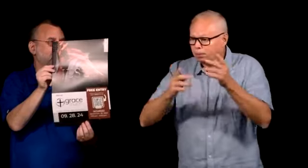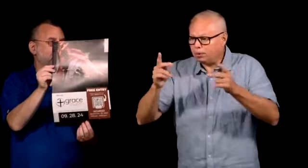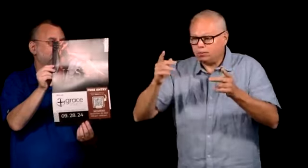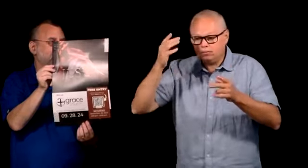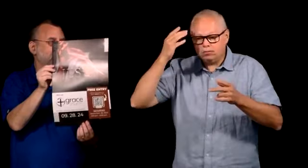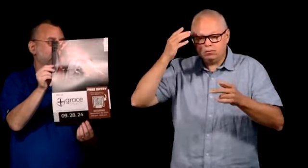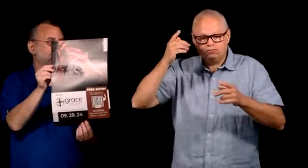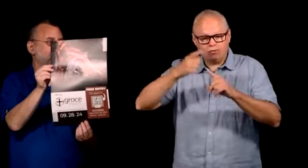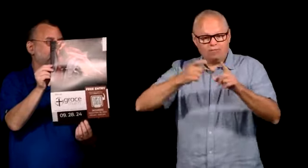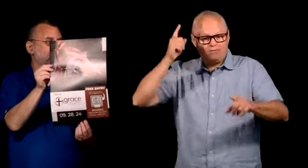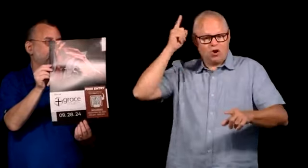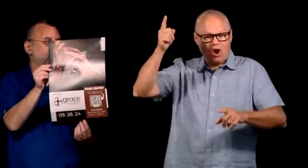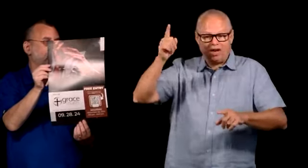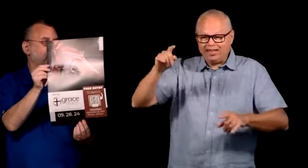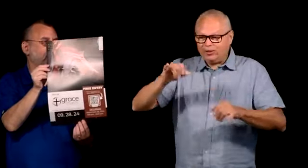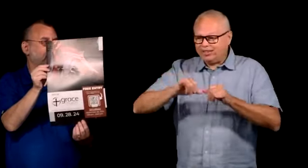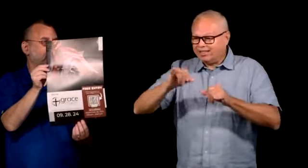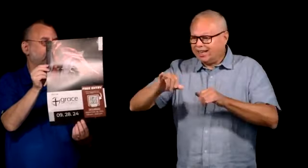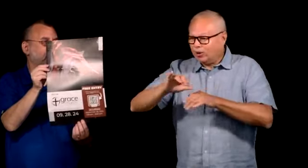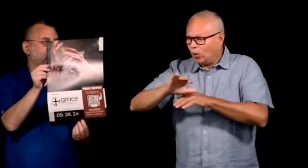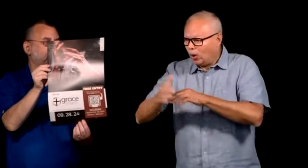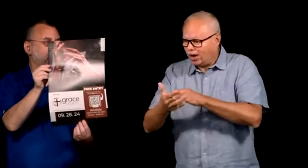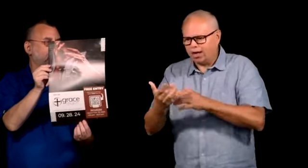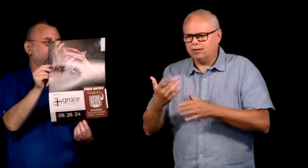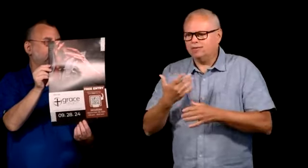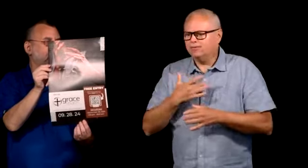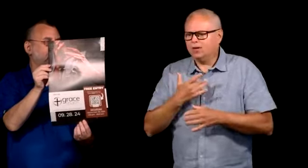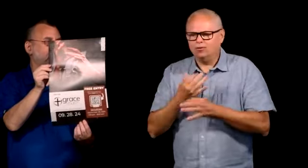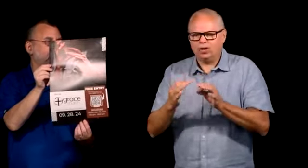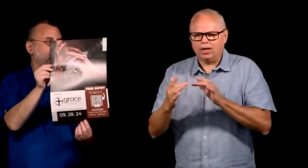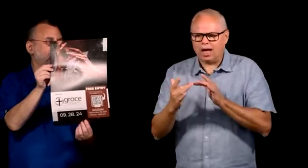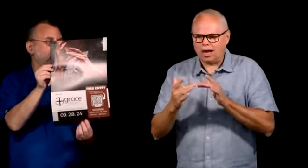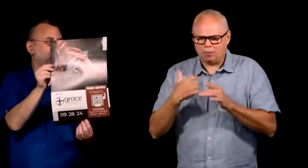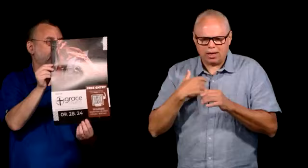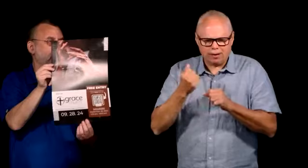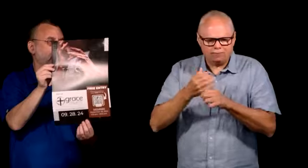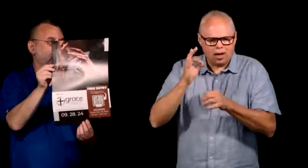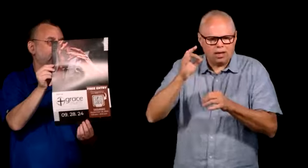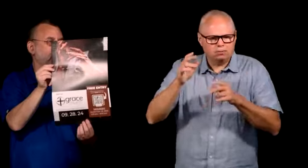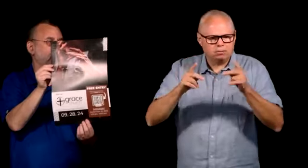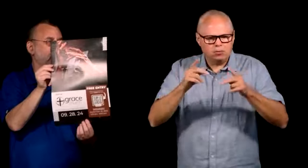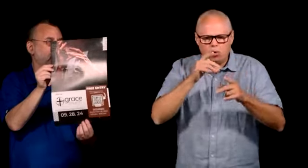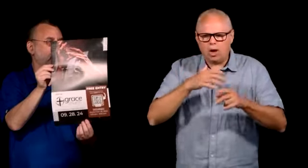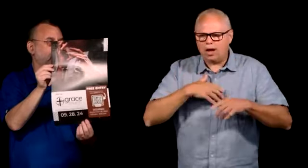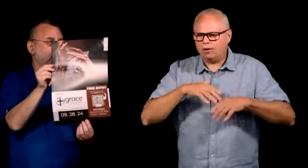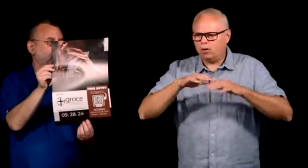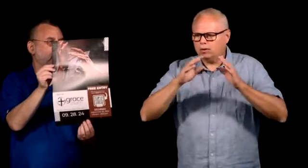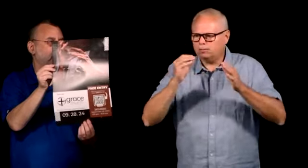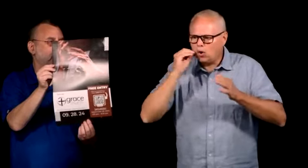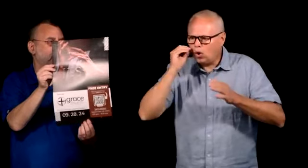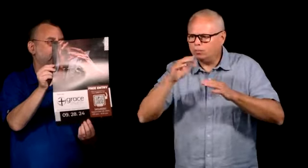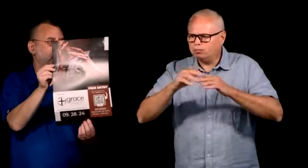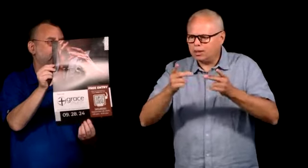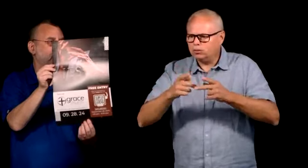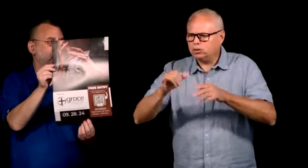very, very worth your time to come and see this movie. Even if you have to come and stay overnight. If you